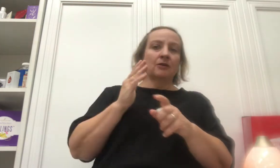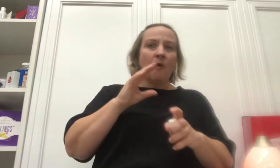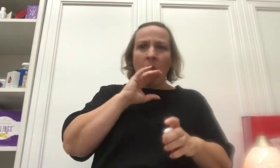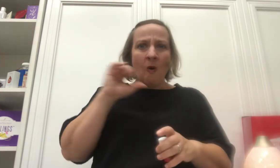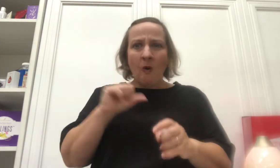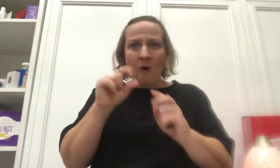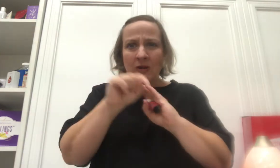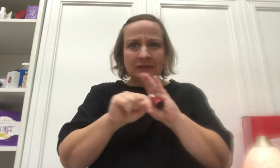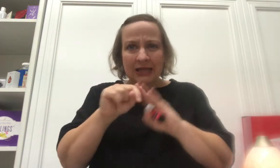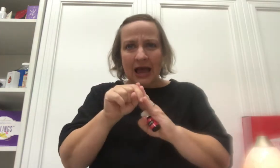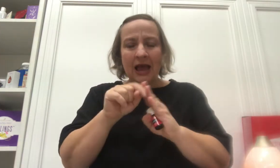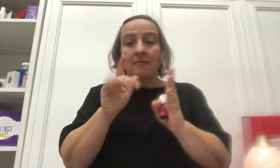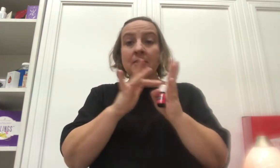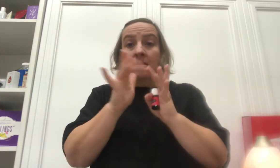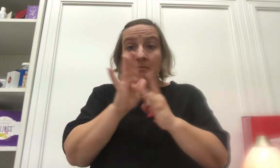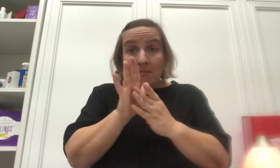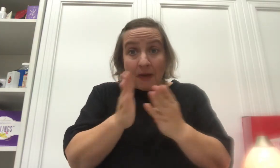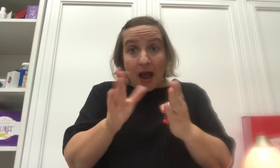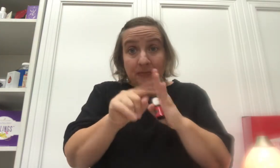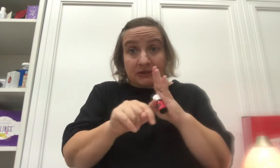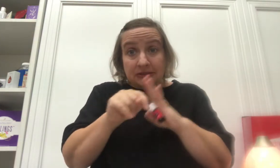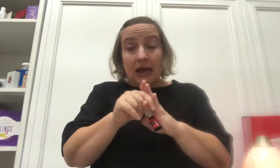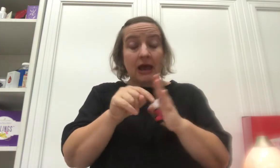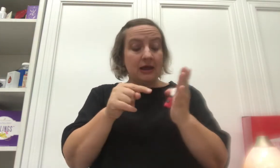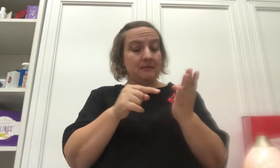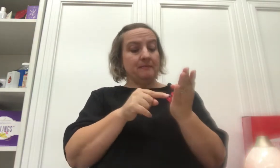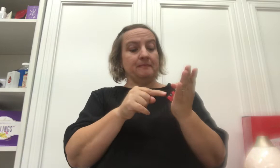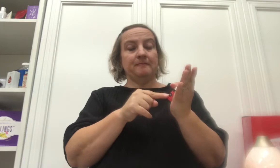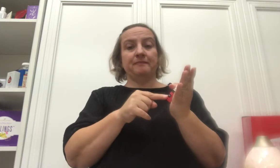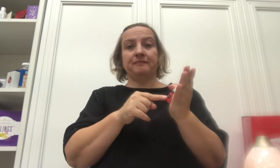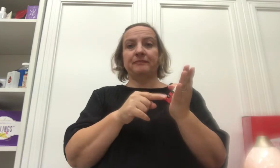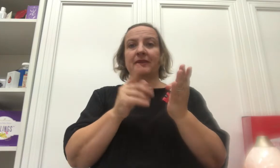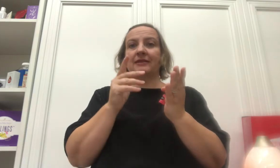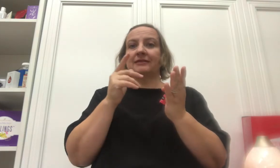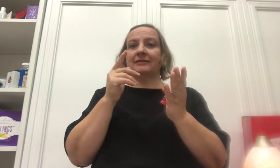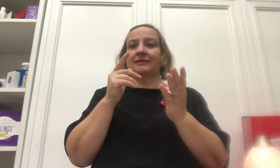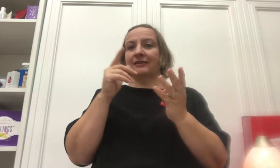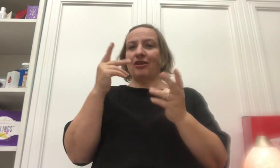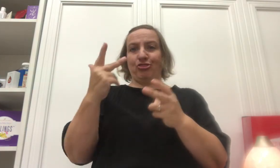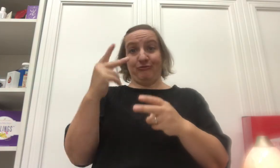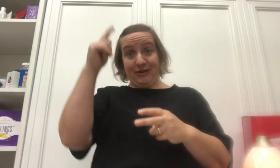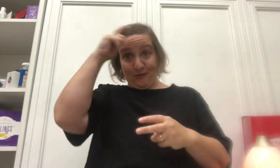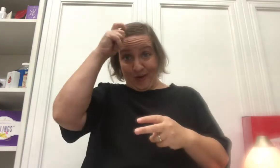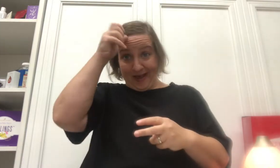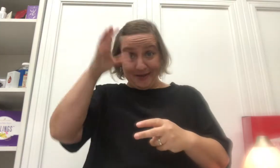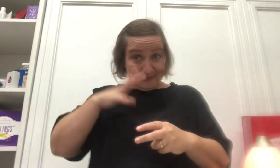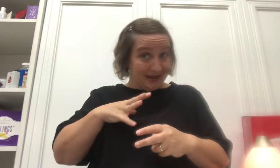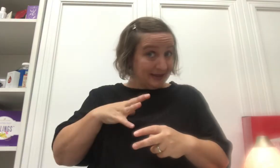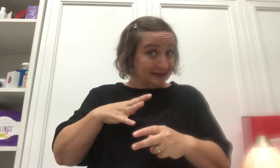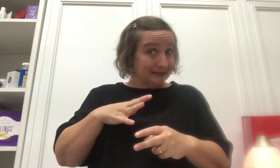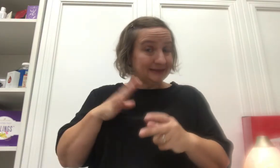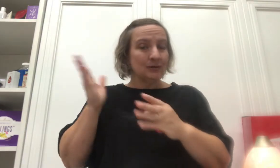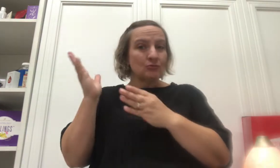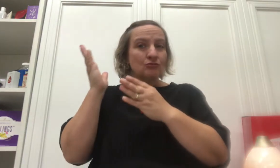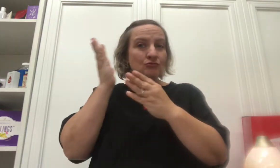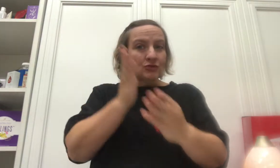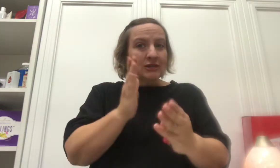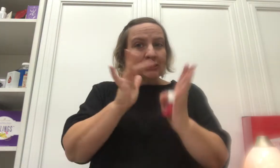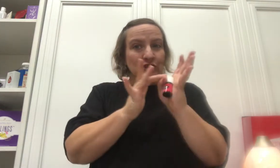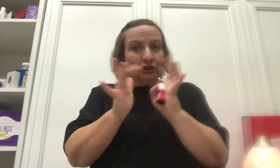from ancient days. The Bible talked about frankincense being brought by the 3 wise